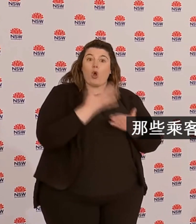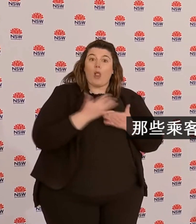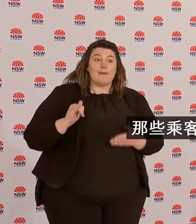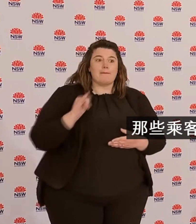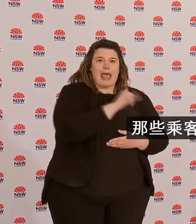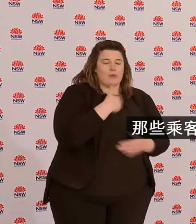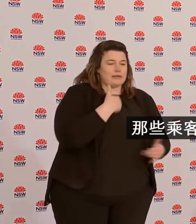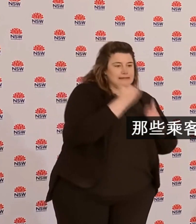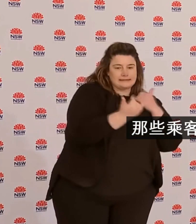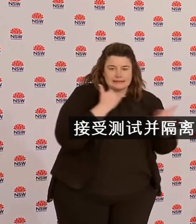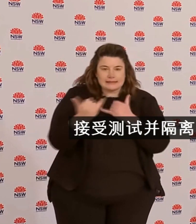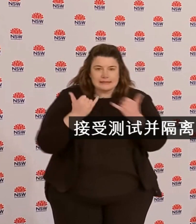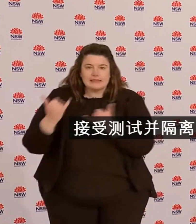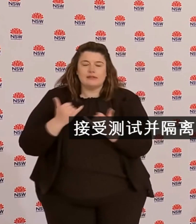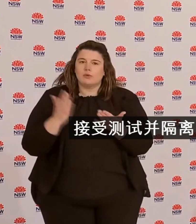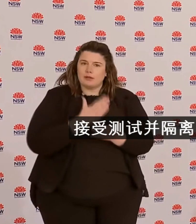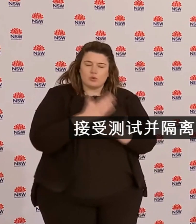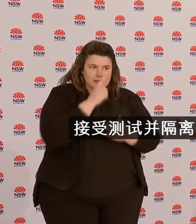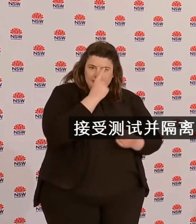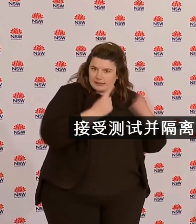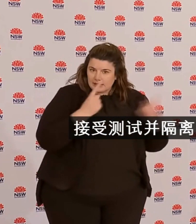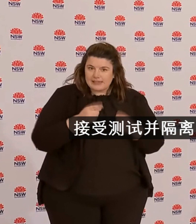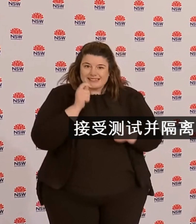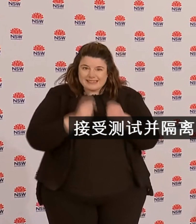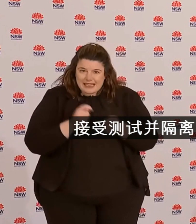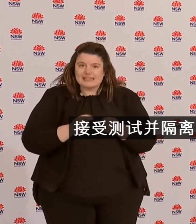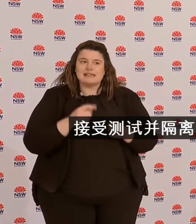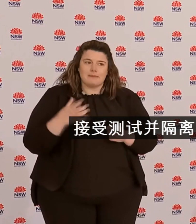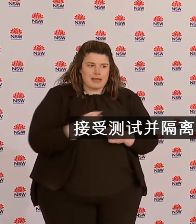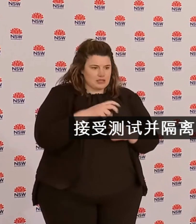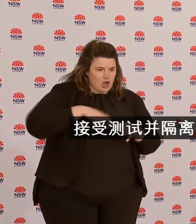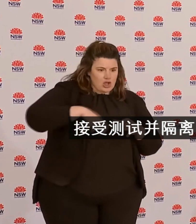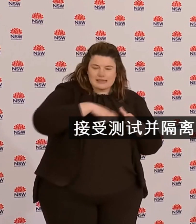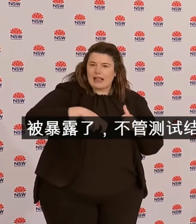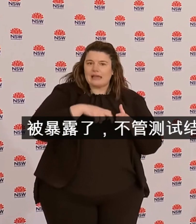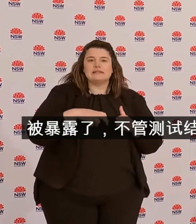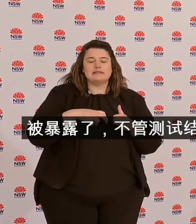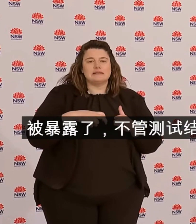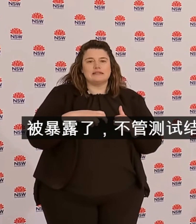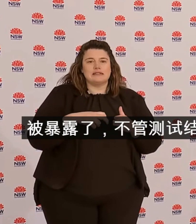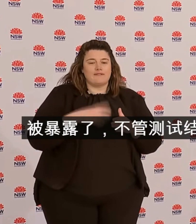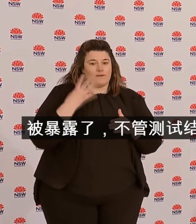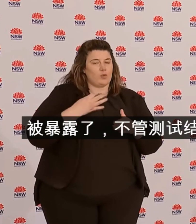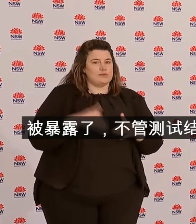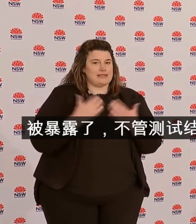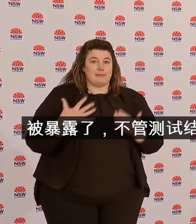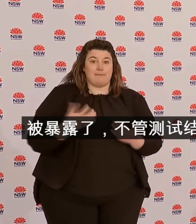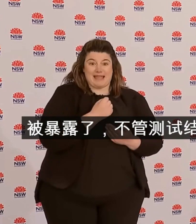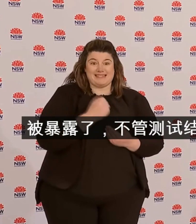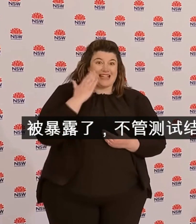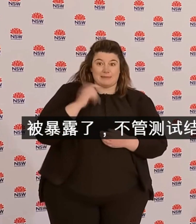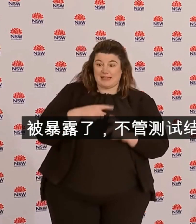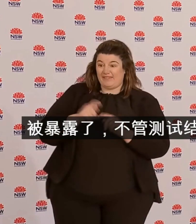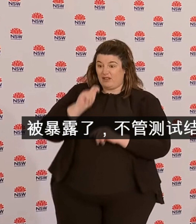directly and urge people to get tested and isolate until 14 days after they've been exposed, and regardless of the